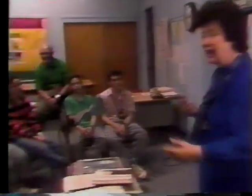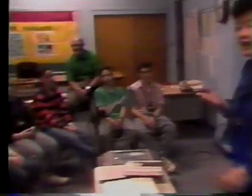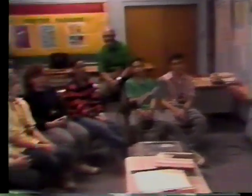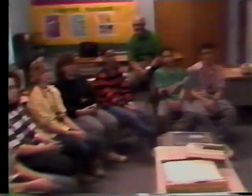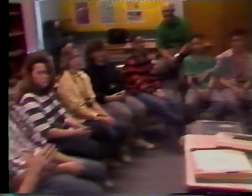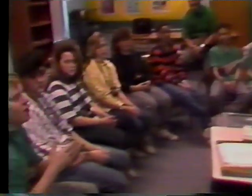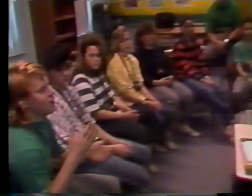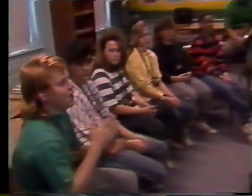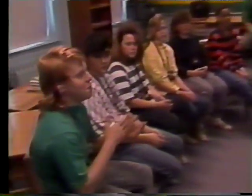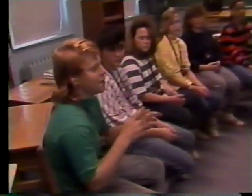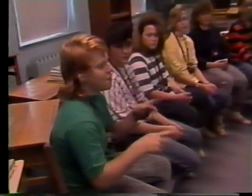Jamie?